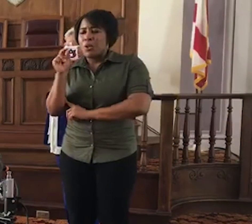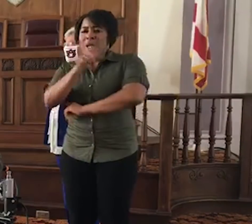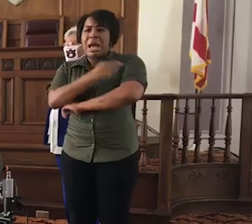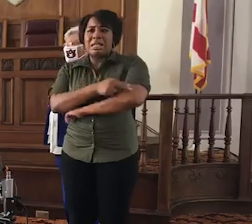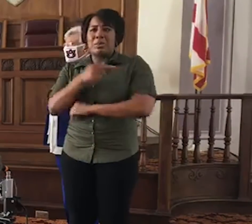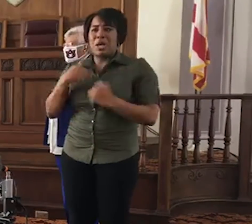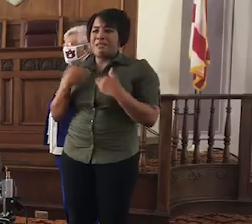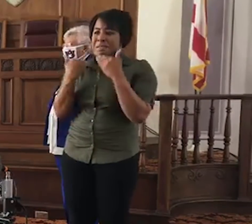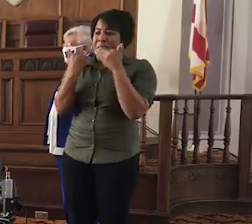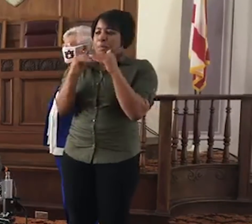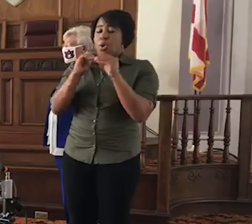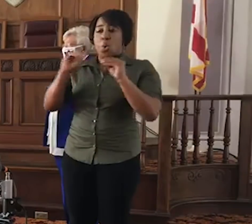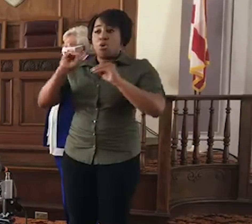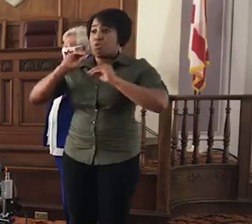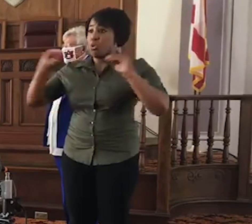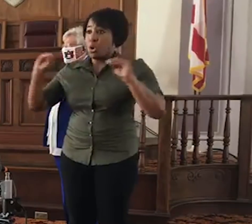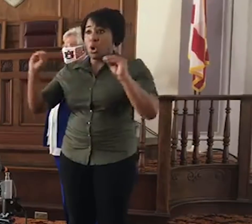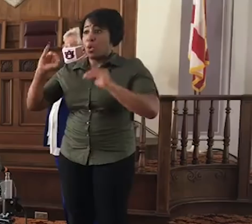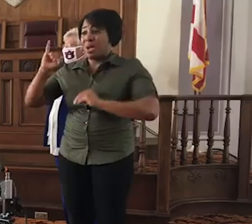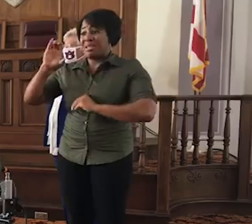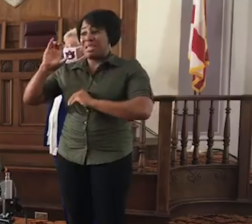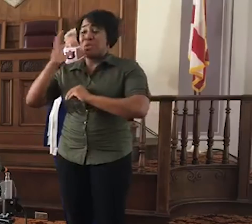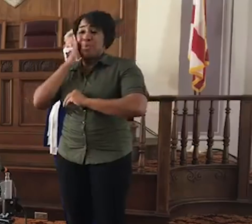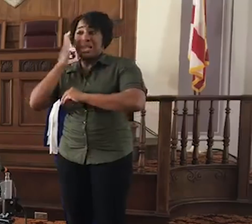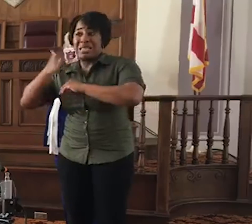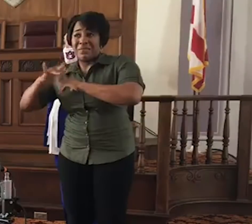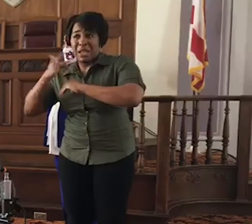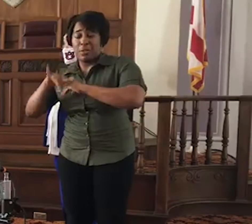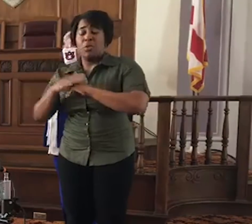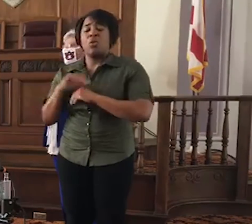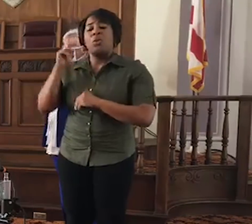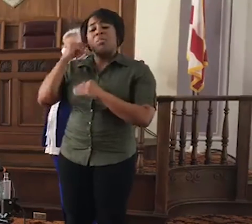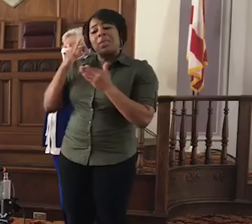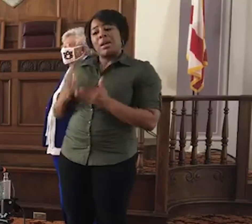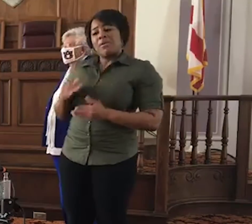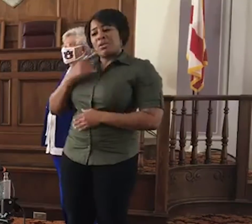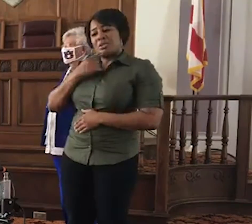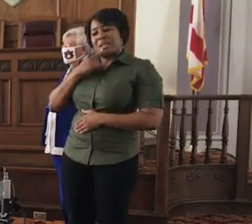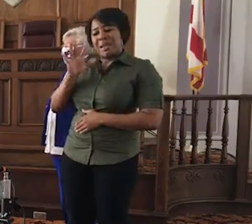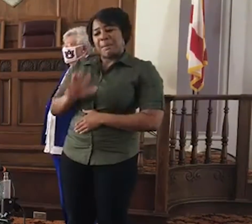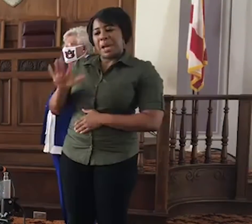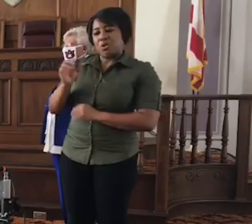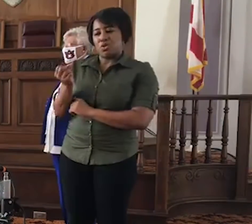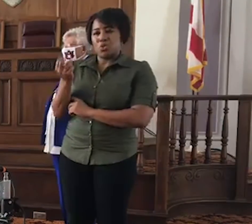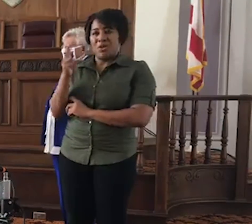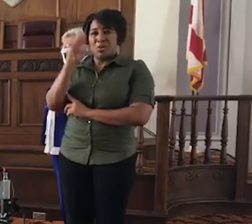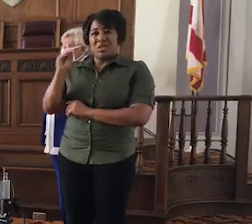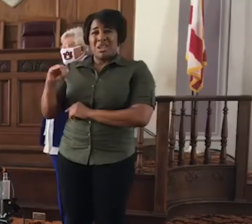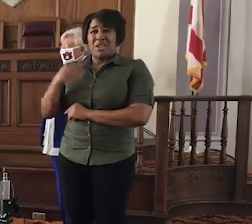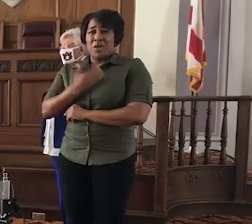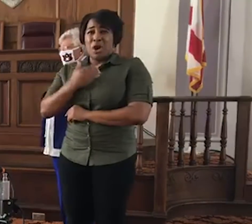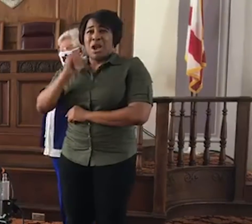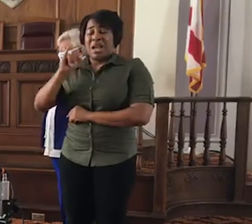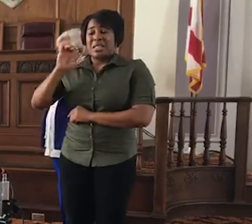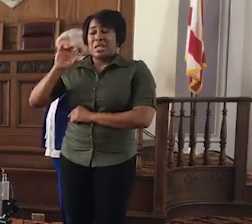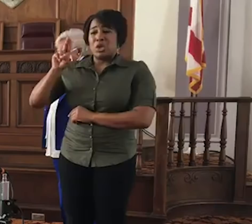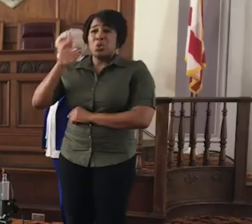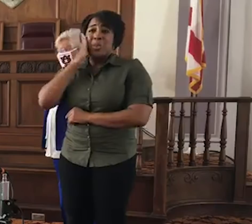ICU capacity at all. And as the governor mentioned, only about 12% of our ICU beds are available.